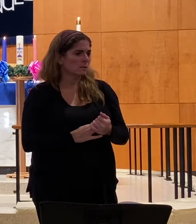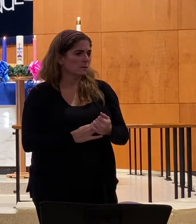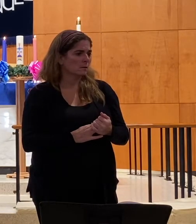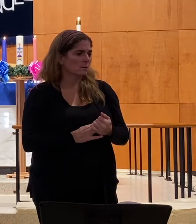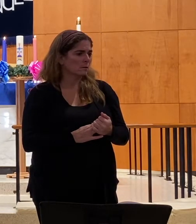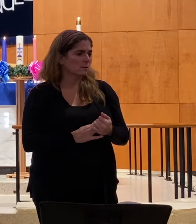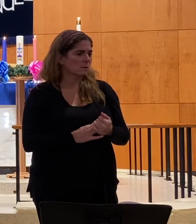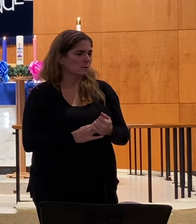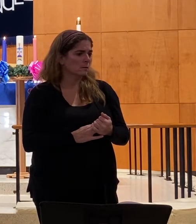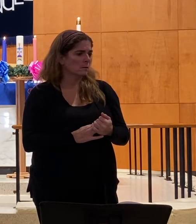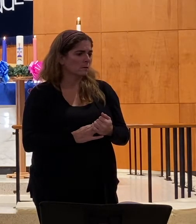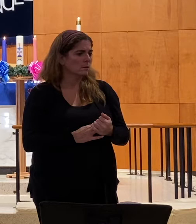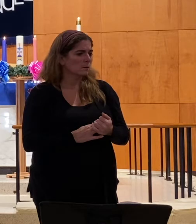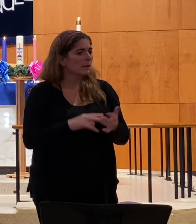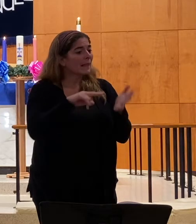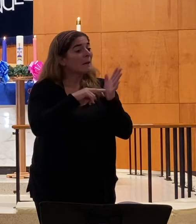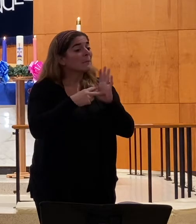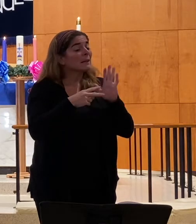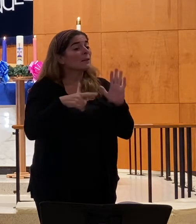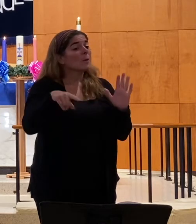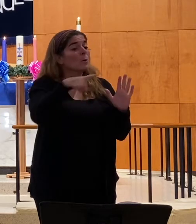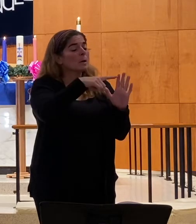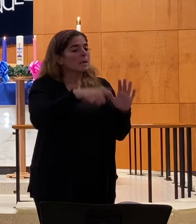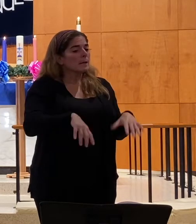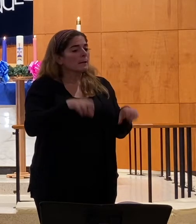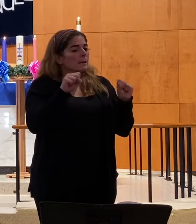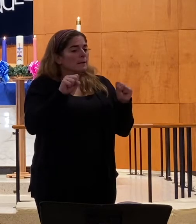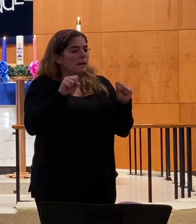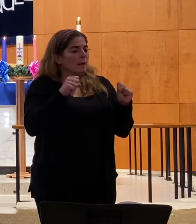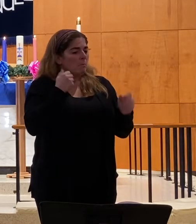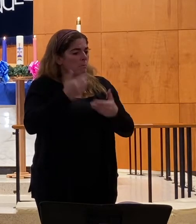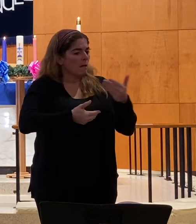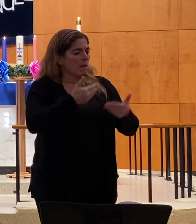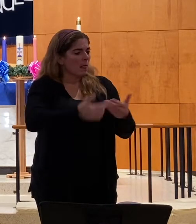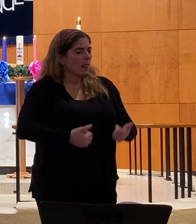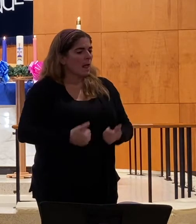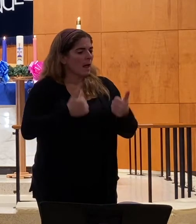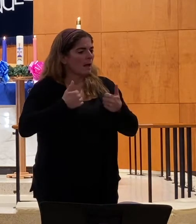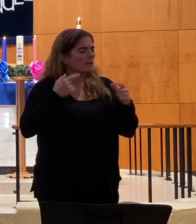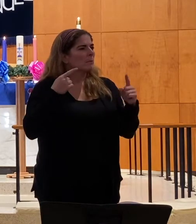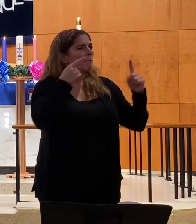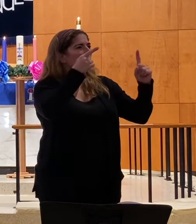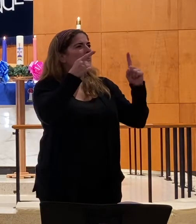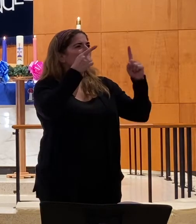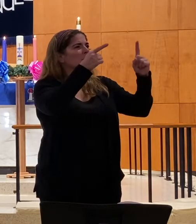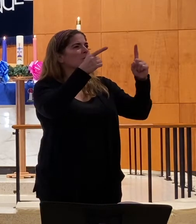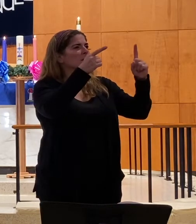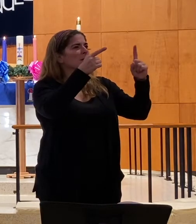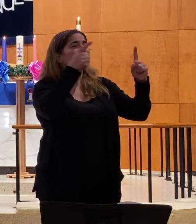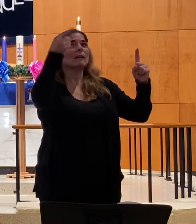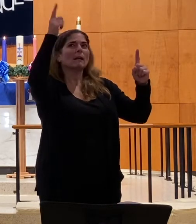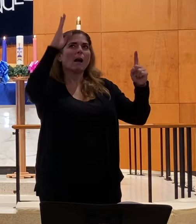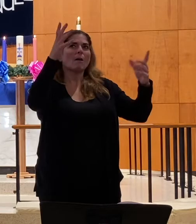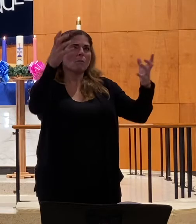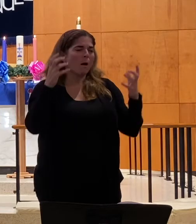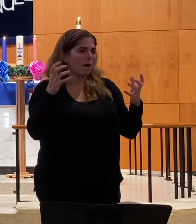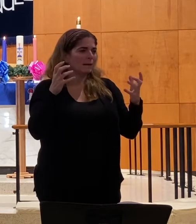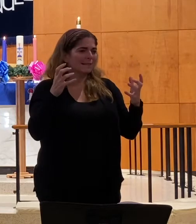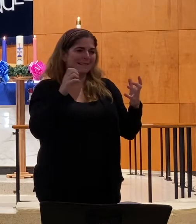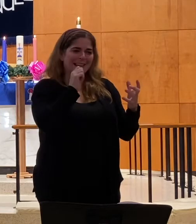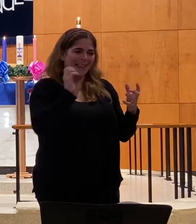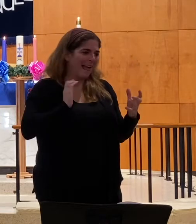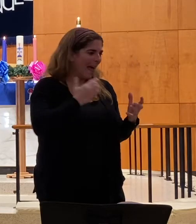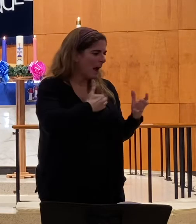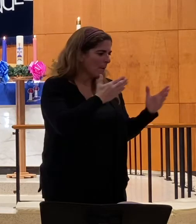This in turn means to commit ourselves to the kind of salvation and mission that Isaiah proclaims, and that